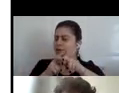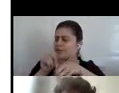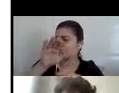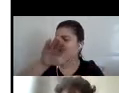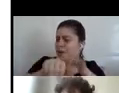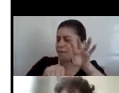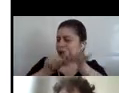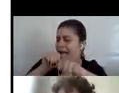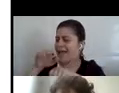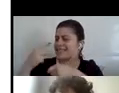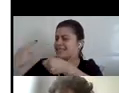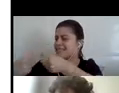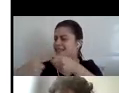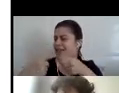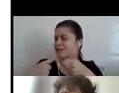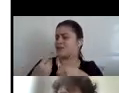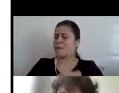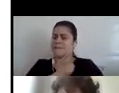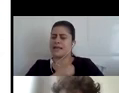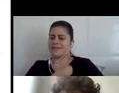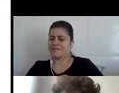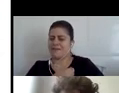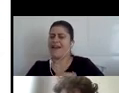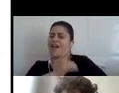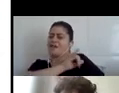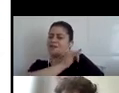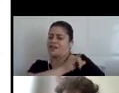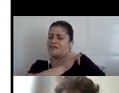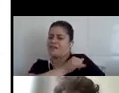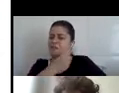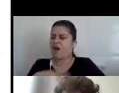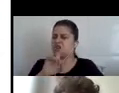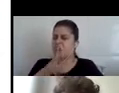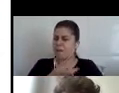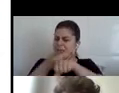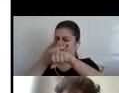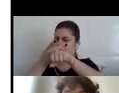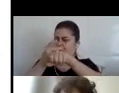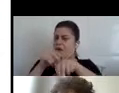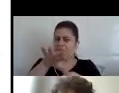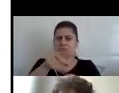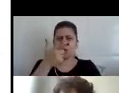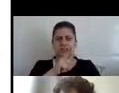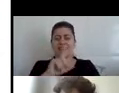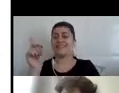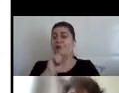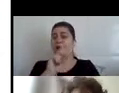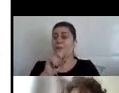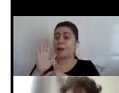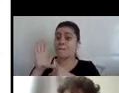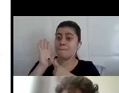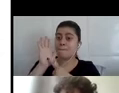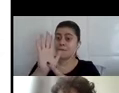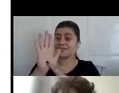the prize, but at the same time to showcase what your city is doing. Of course, there are also